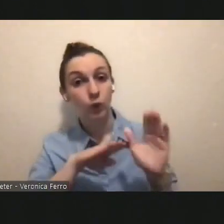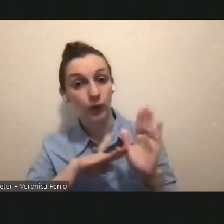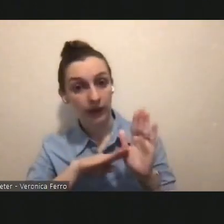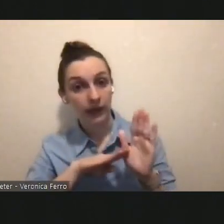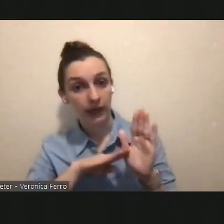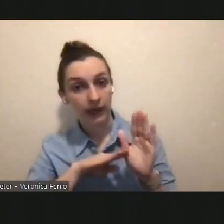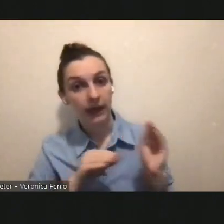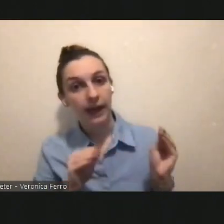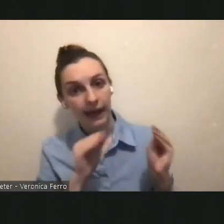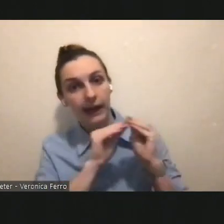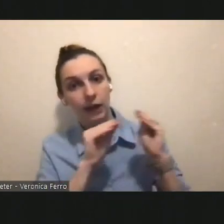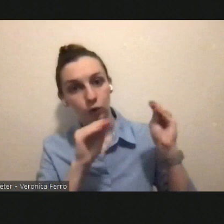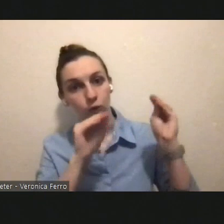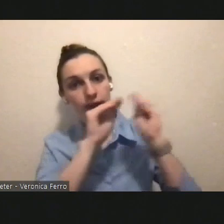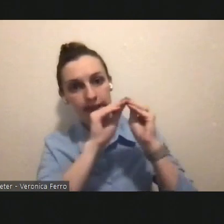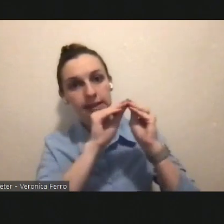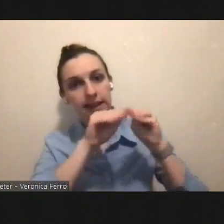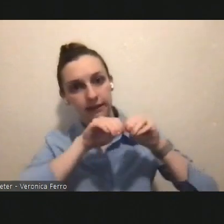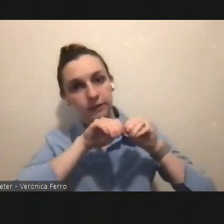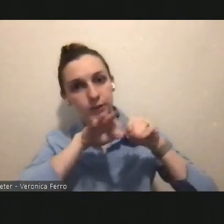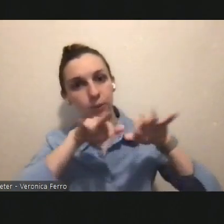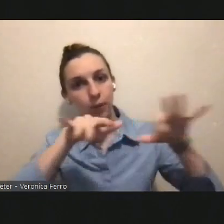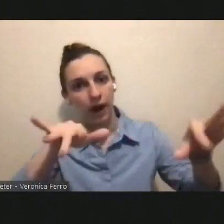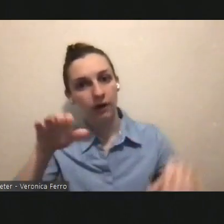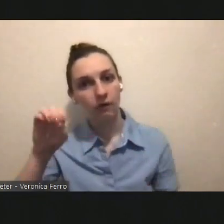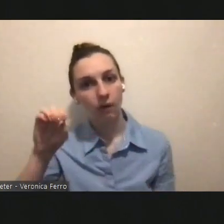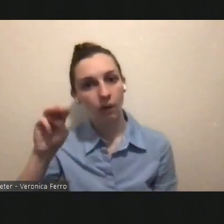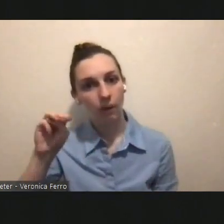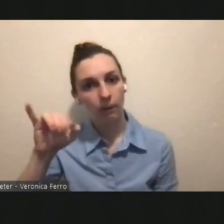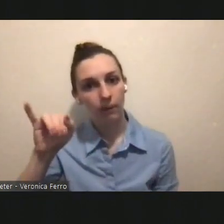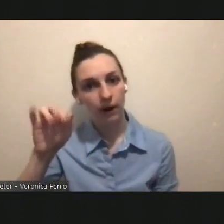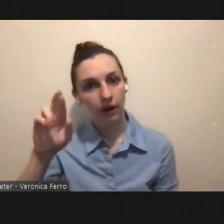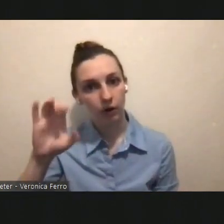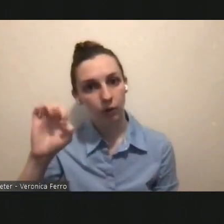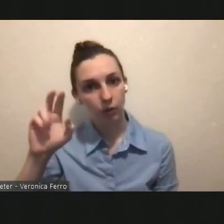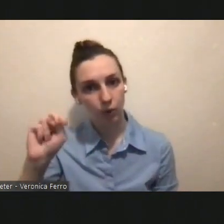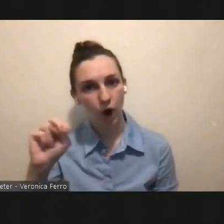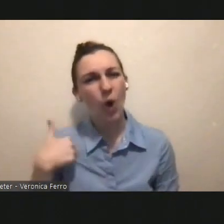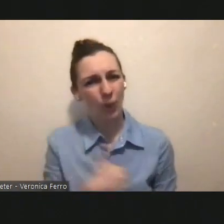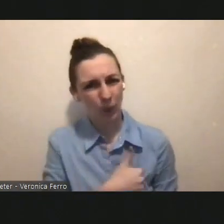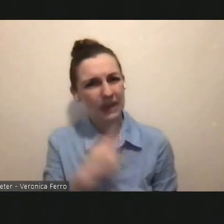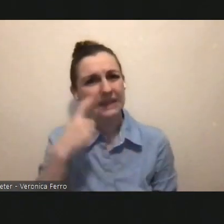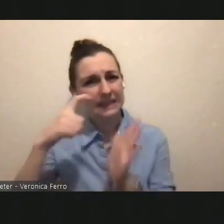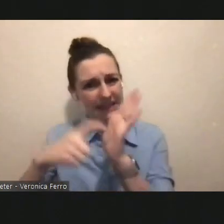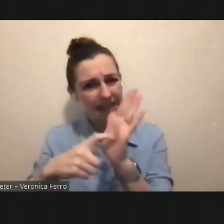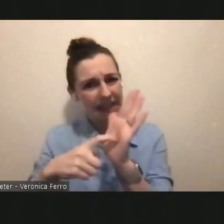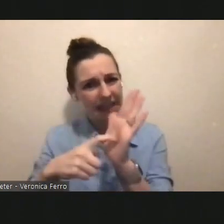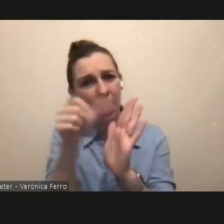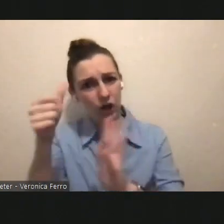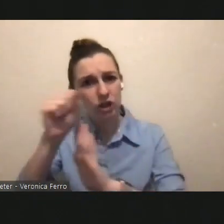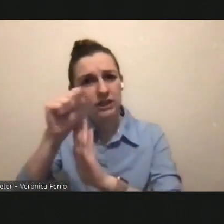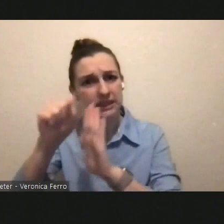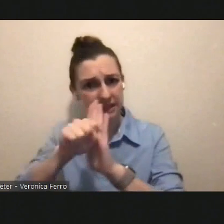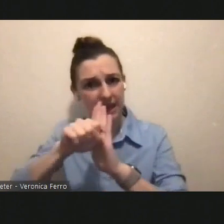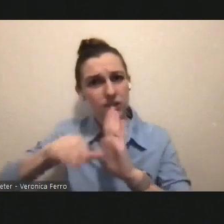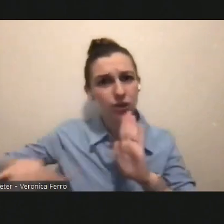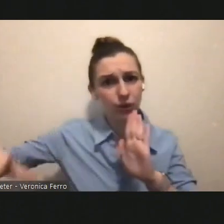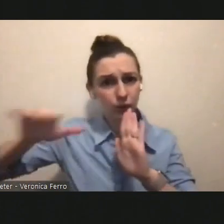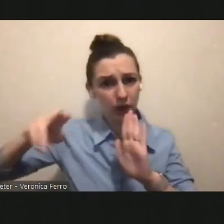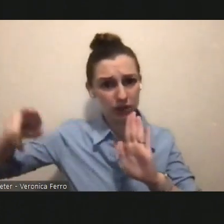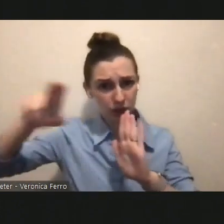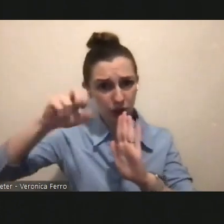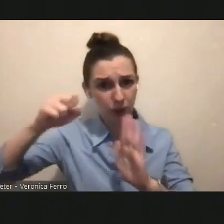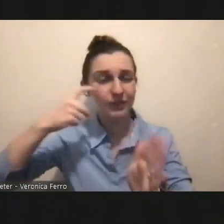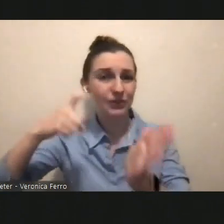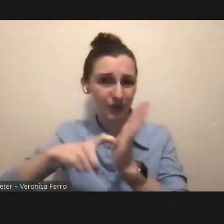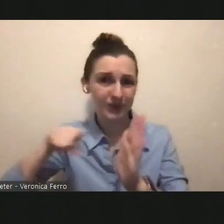Omicron variant here in Colorado. We know that that is already occurring in some states across the US. It's certainly what we're seeing play